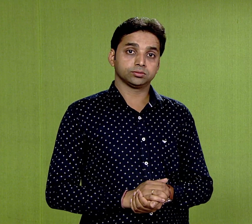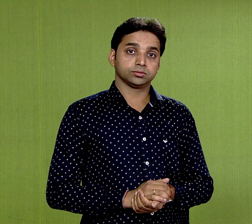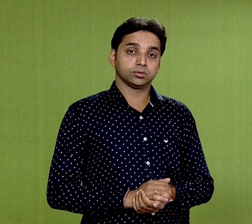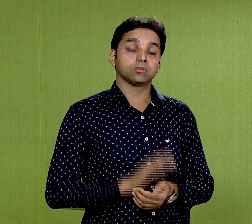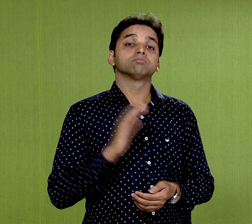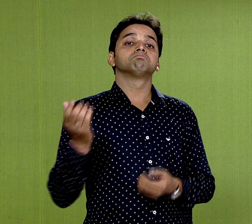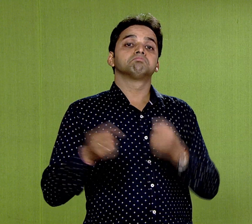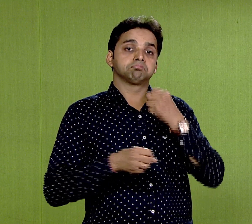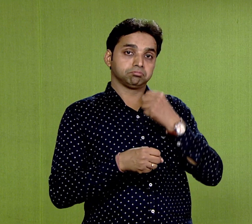Gujarat